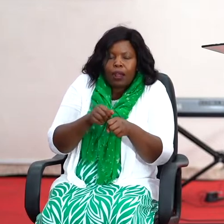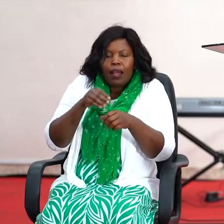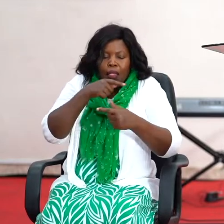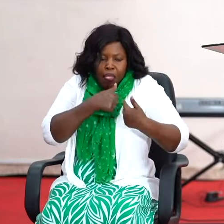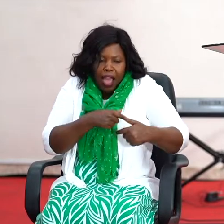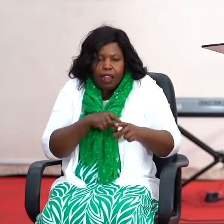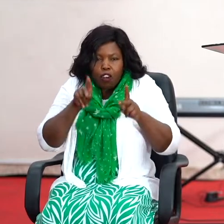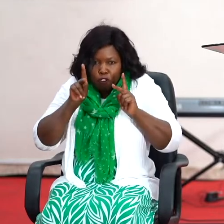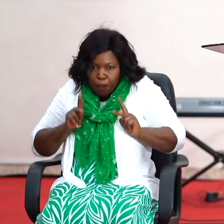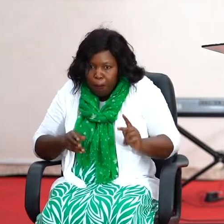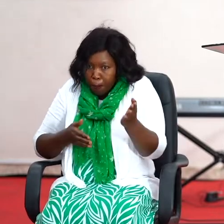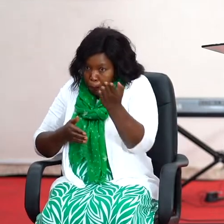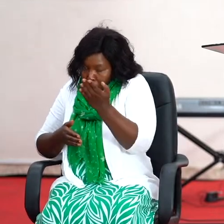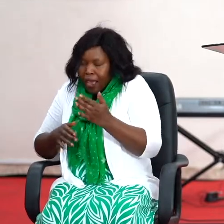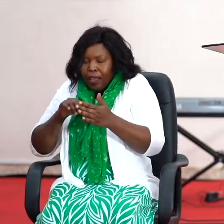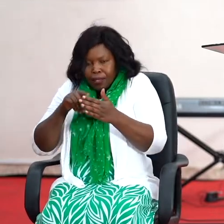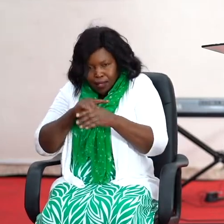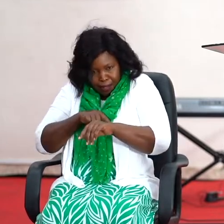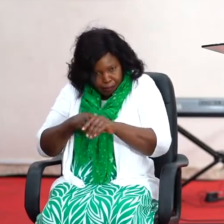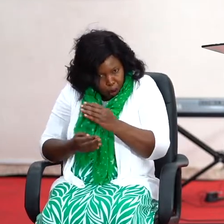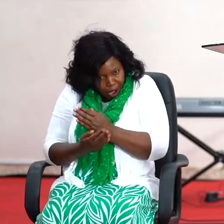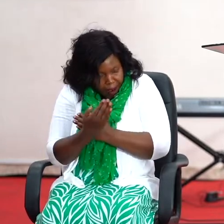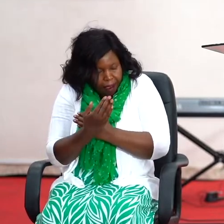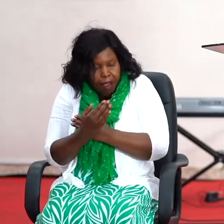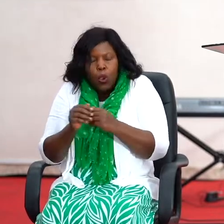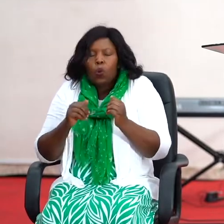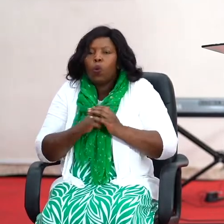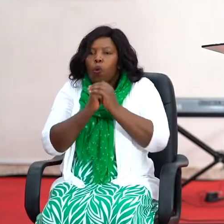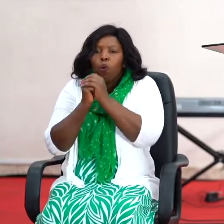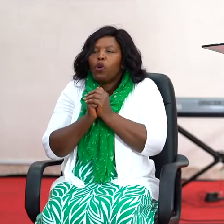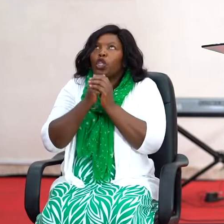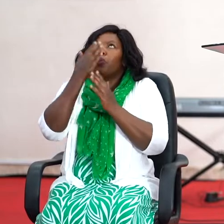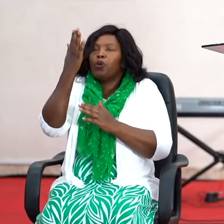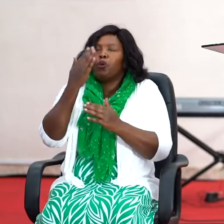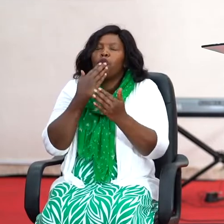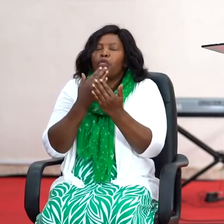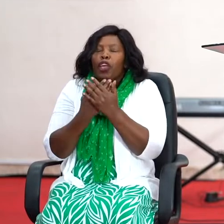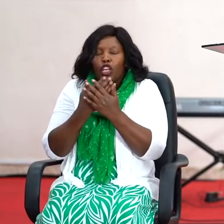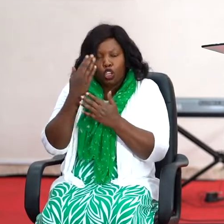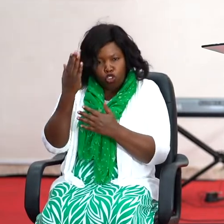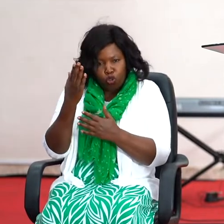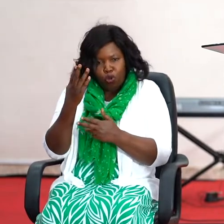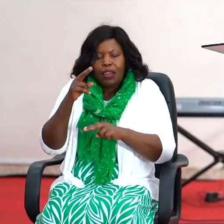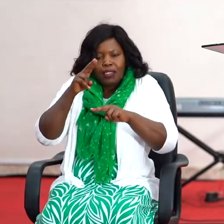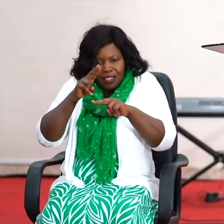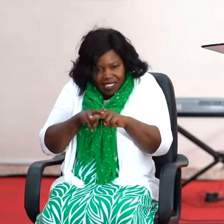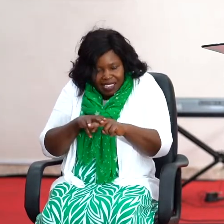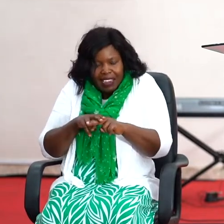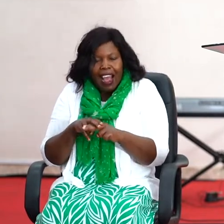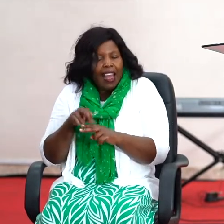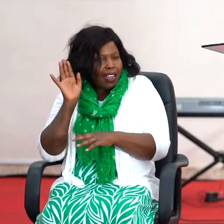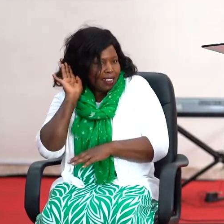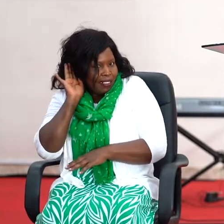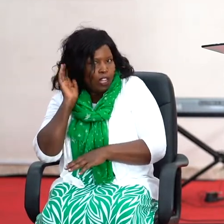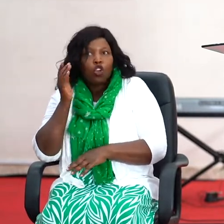people this morning in the name of Jesus. We worship you and we thank you even as we sit at your feet to